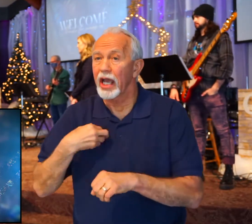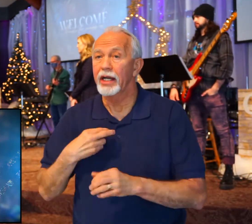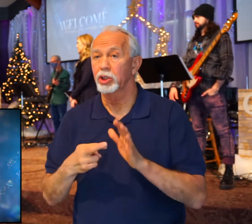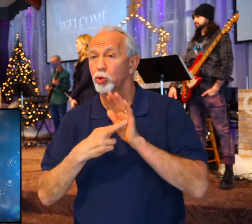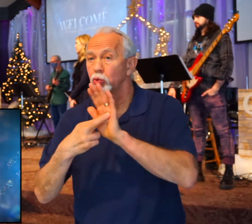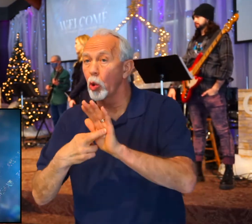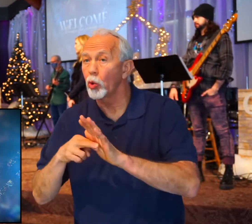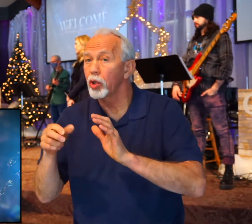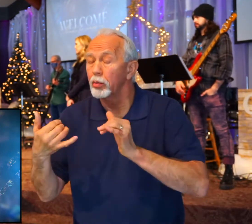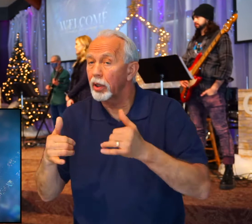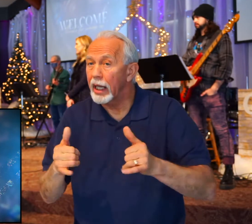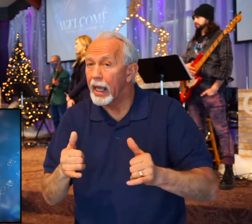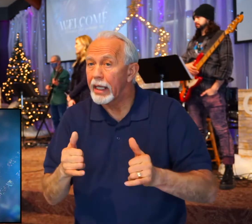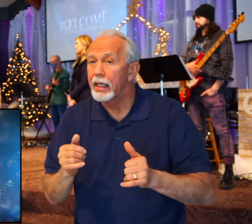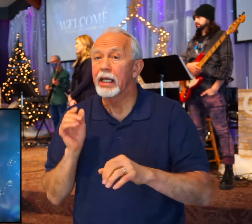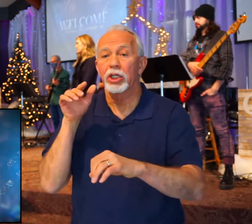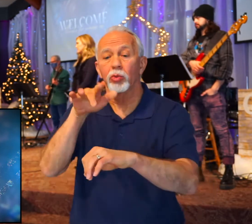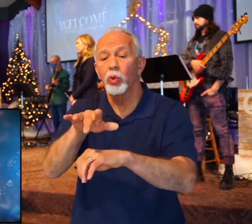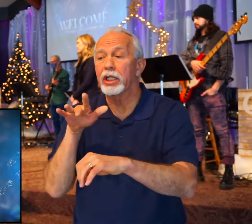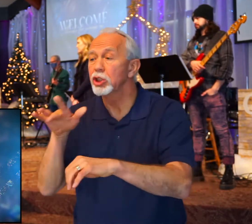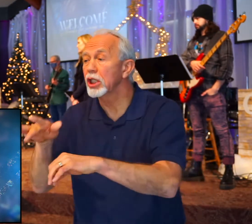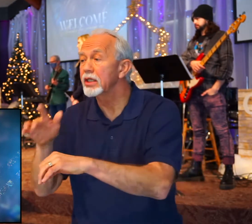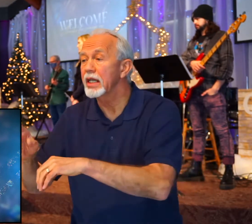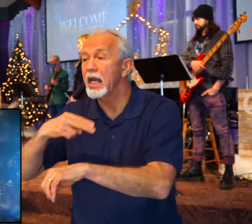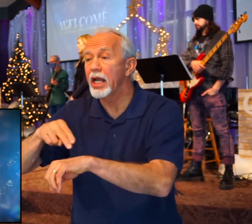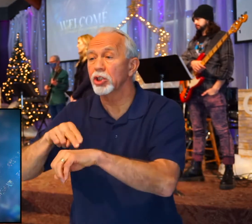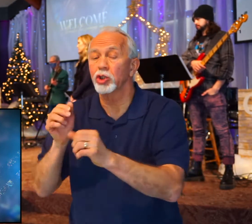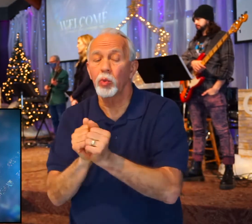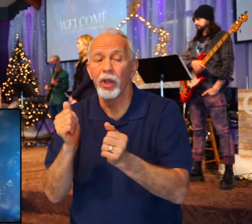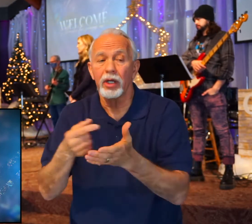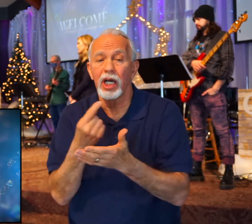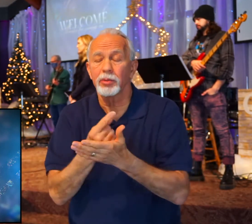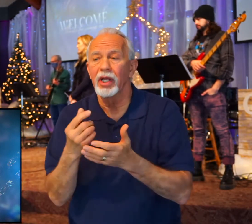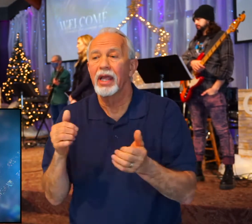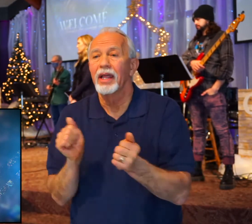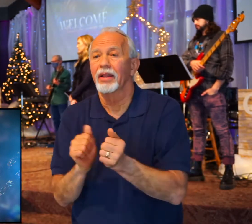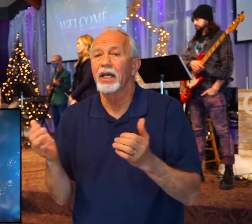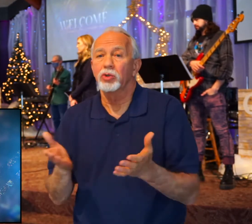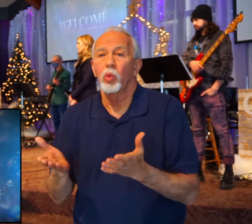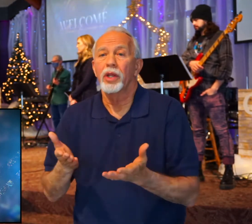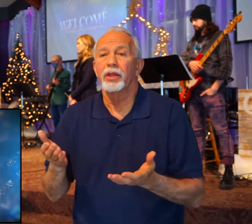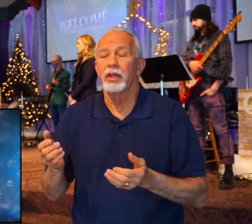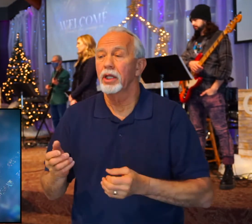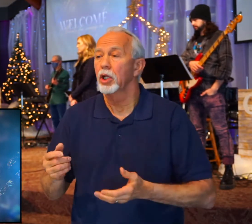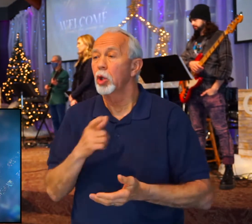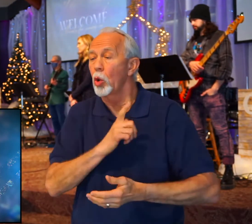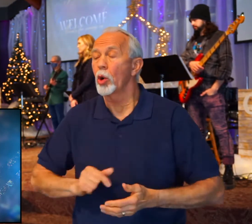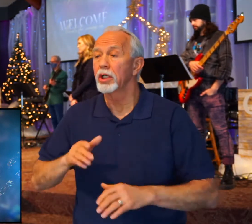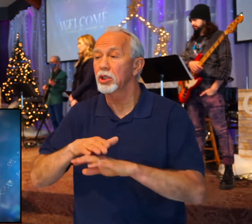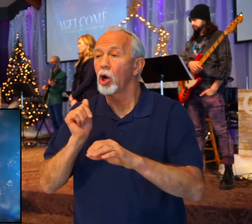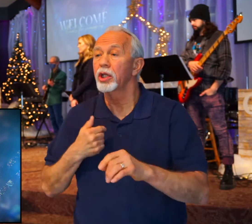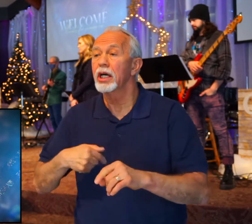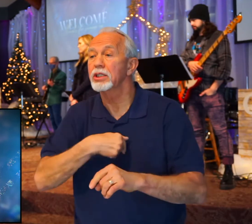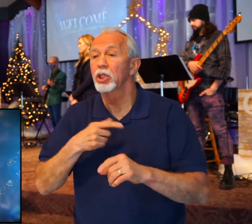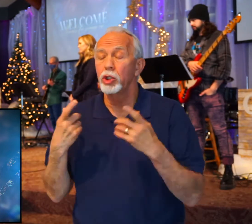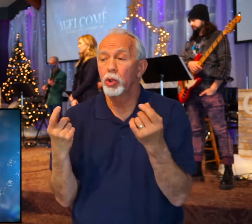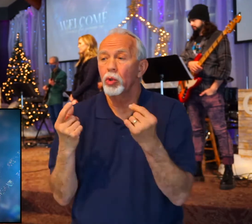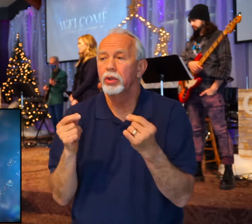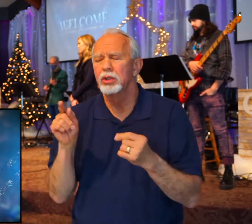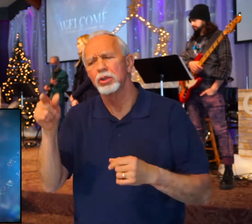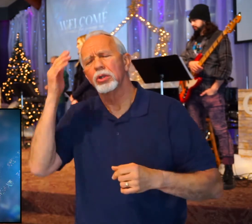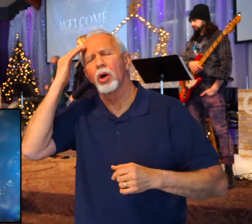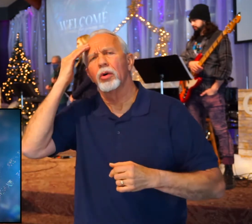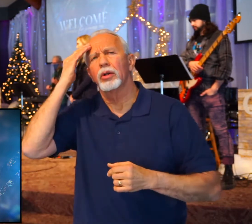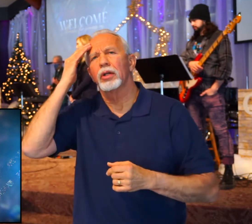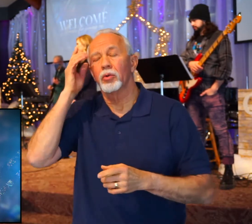play in reaching all the nations with the gospel. That's what the Lord has called us to as His ambassadors. Did you know